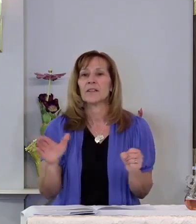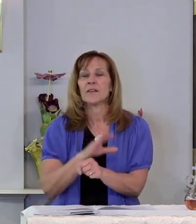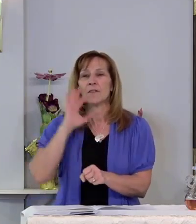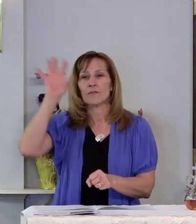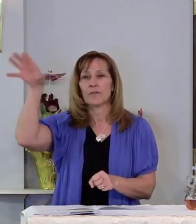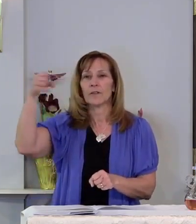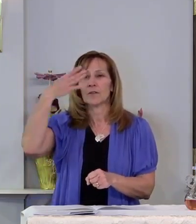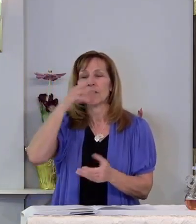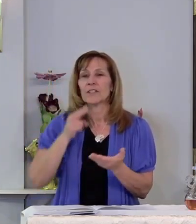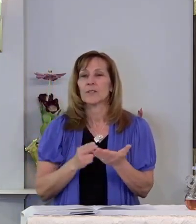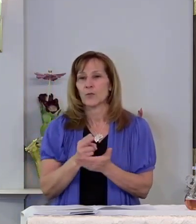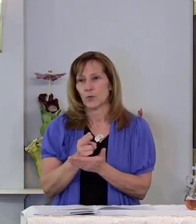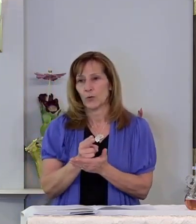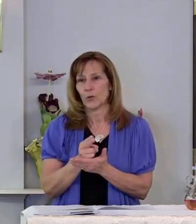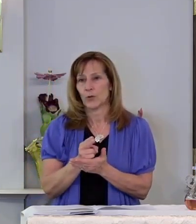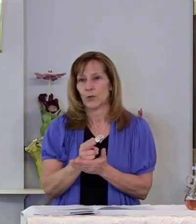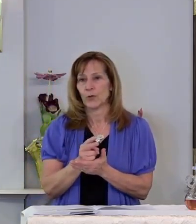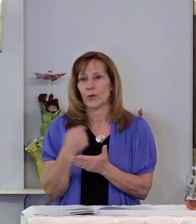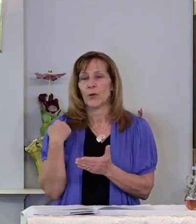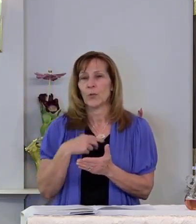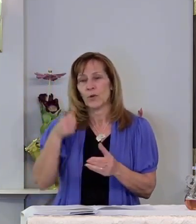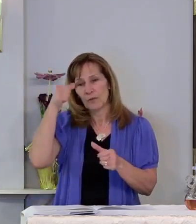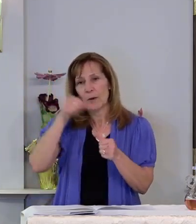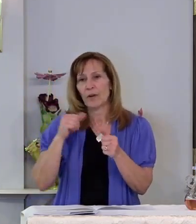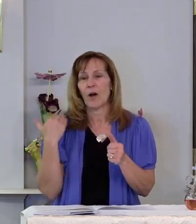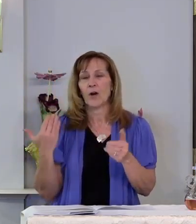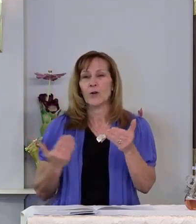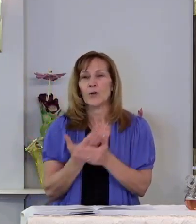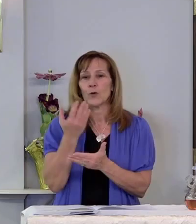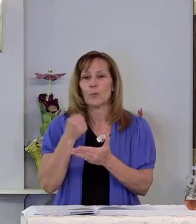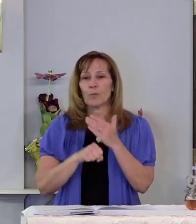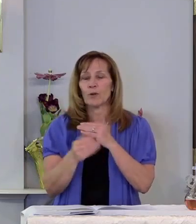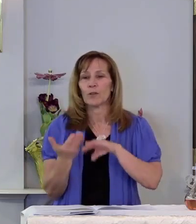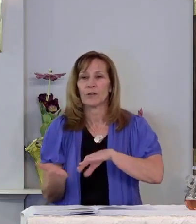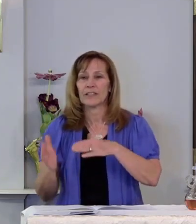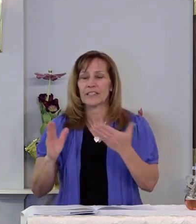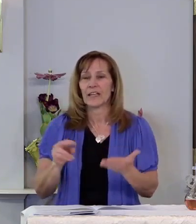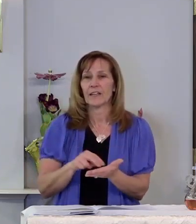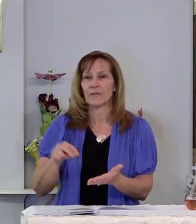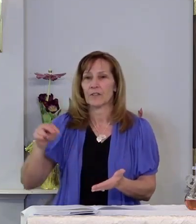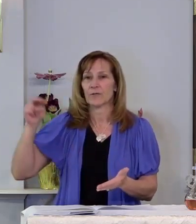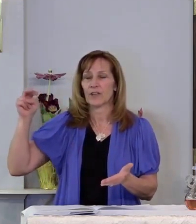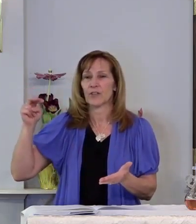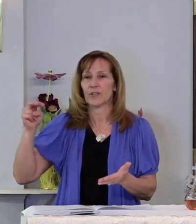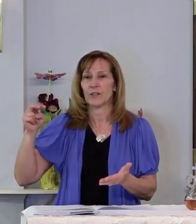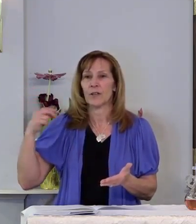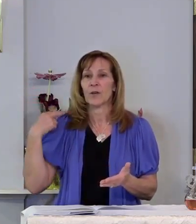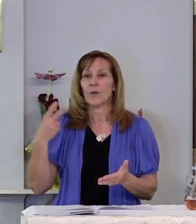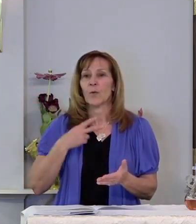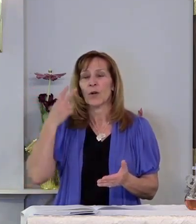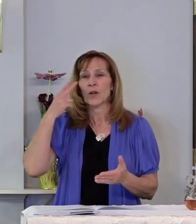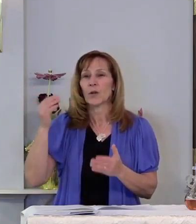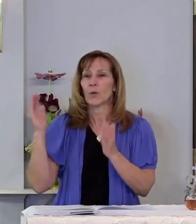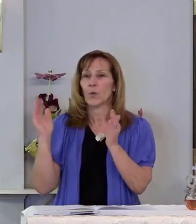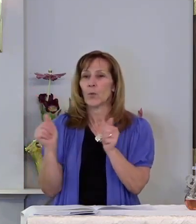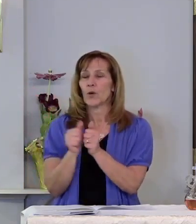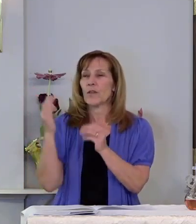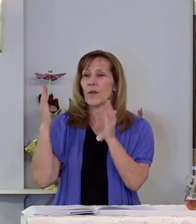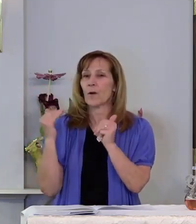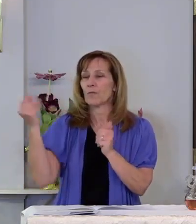Let us proclaim the mystery of faith. Christ died. Christ is risen, finish. We